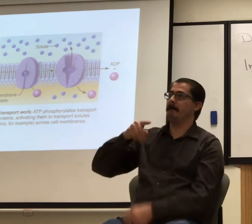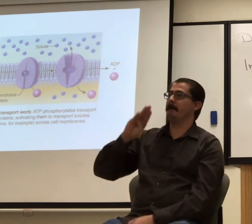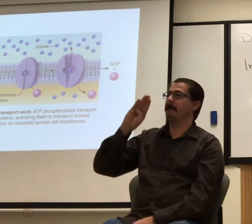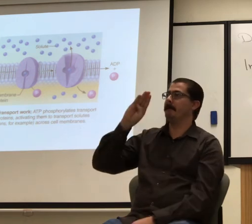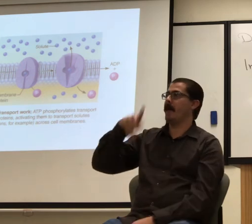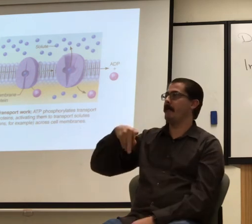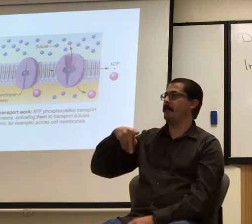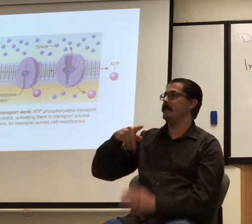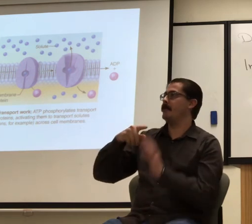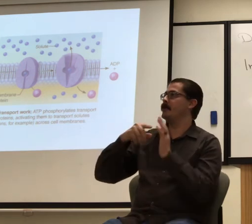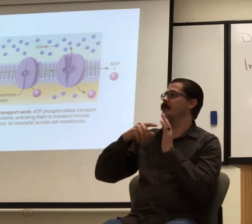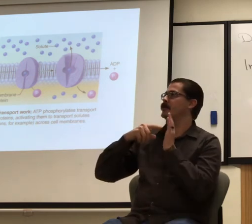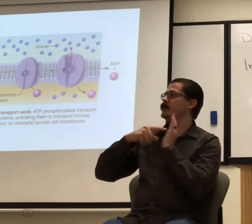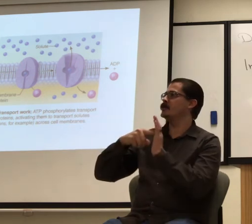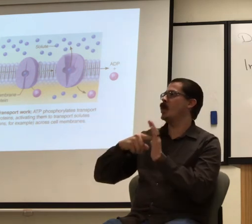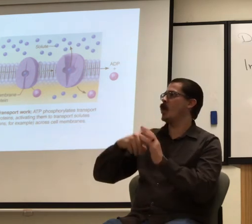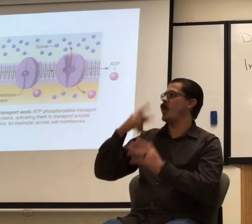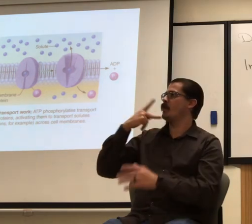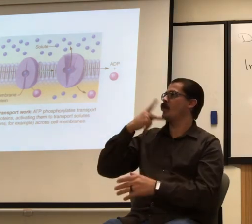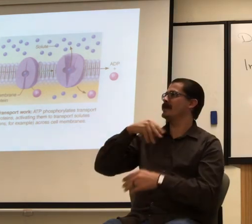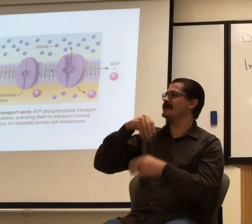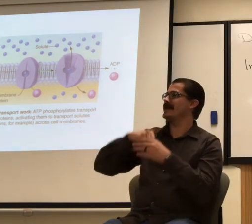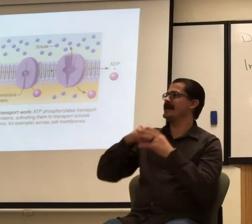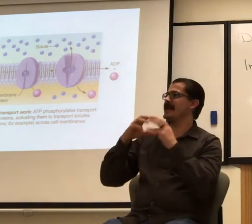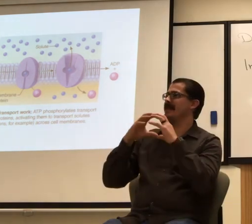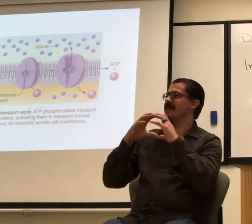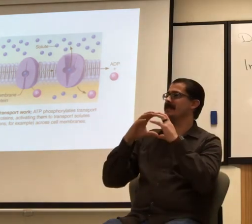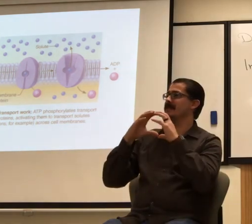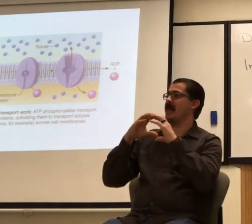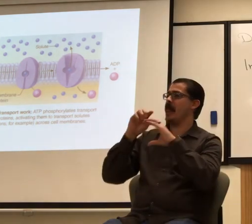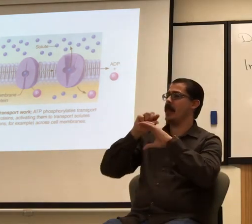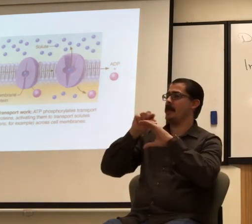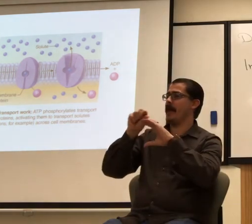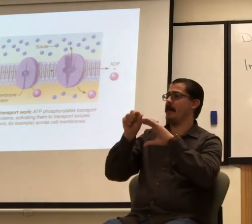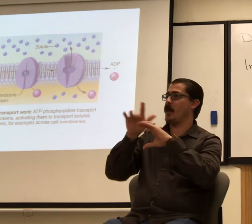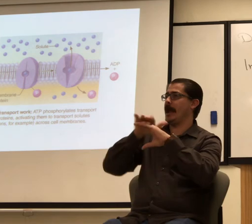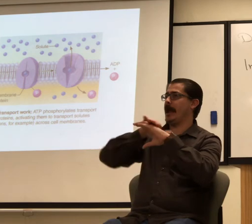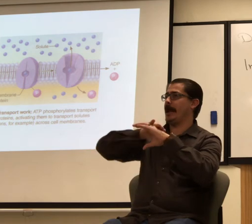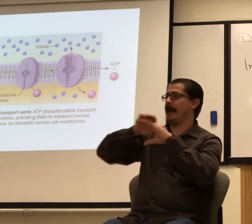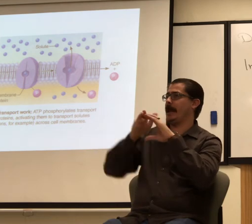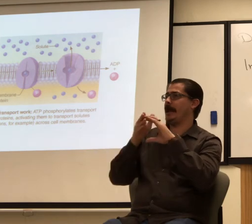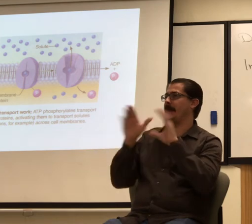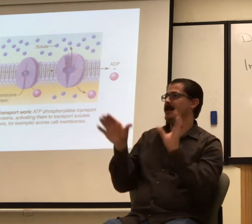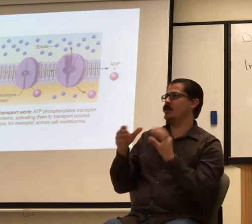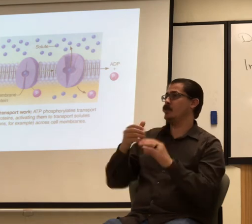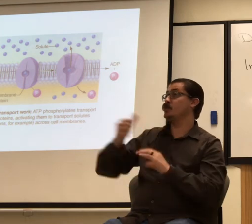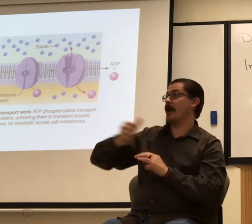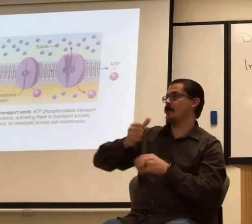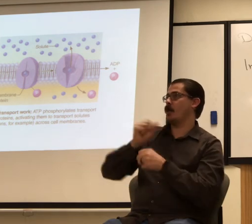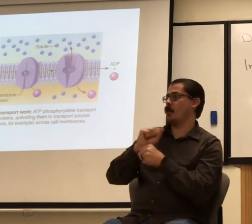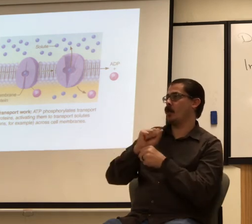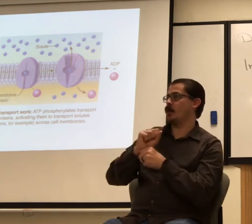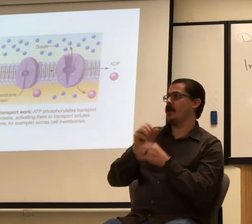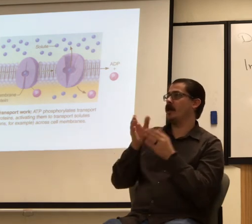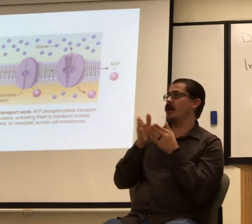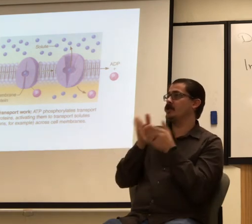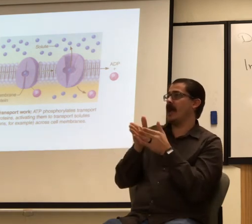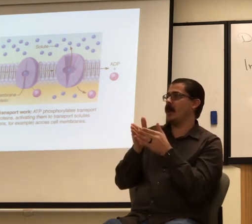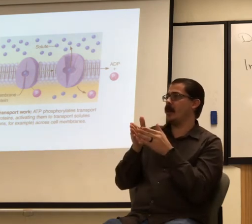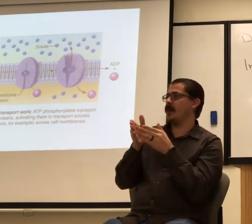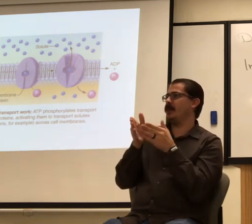to illustrate proteins in the cell membrane that do transport work. A channel is a protein in the cell